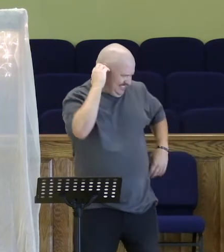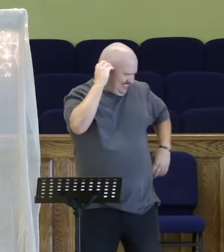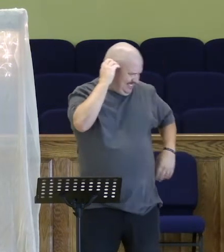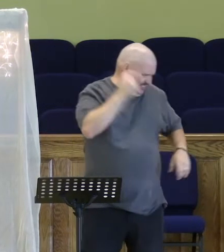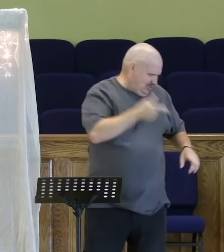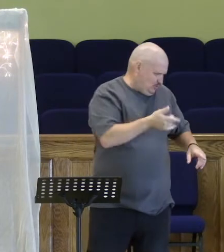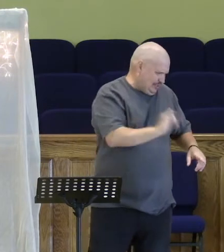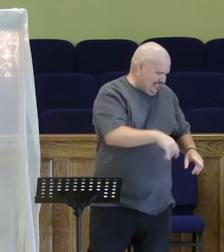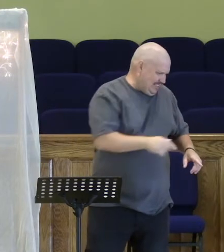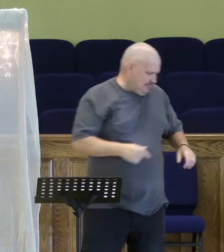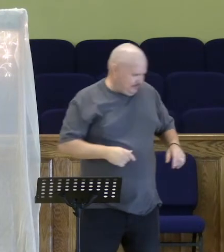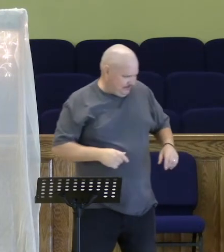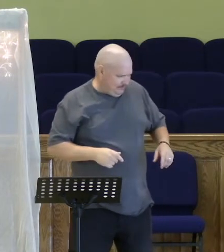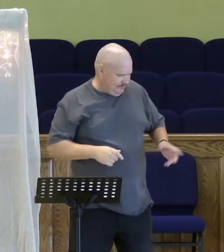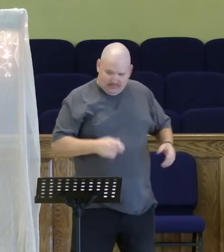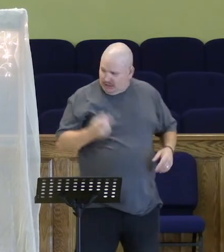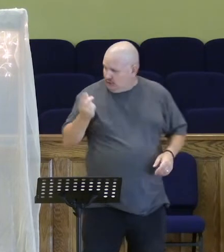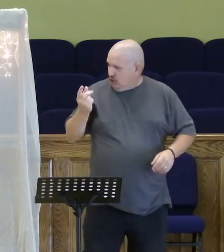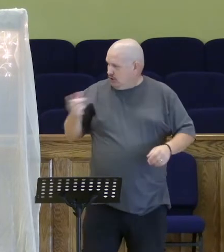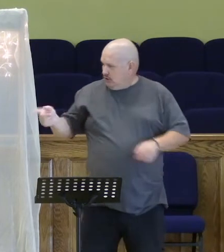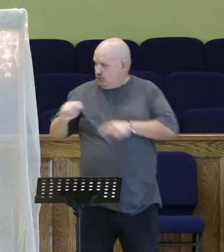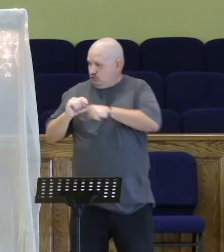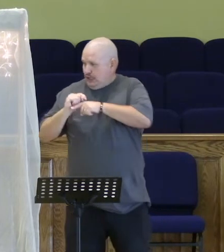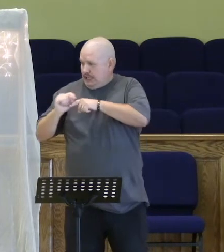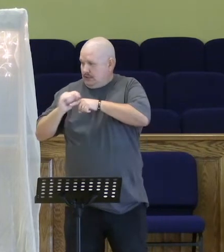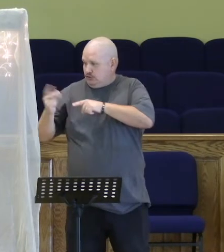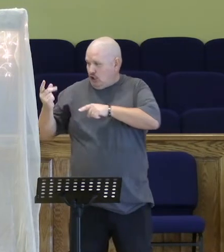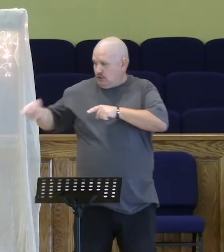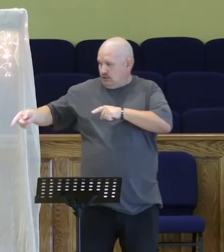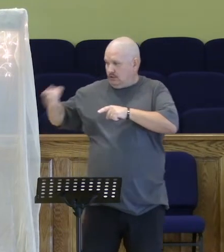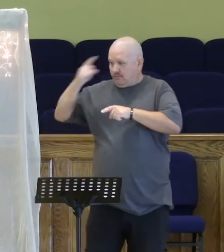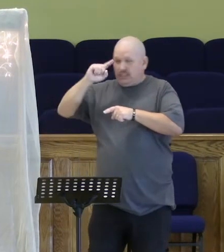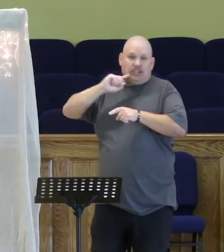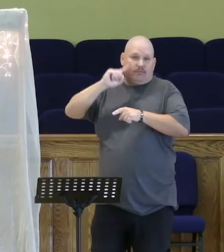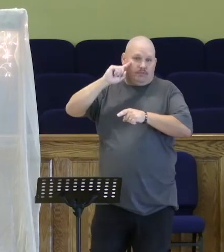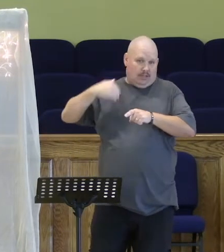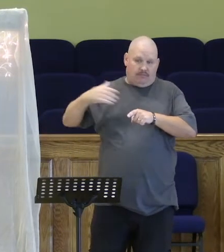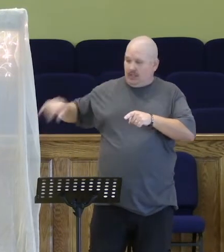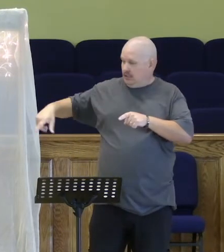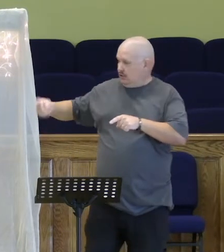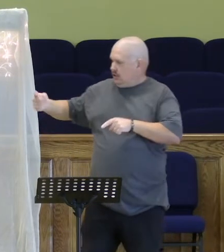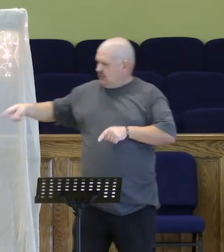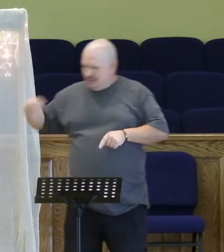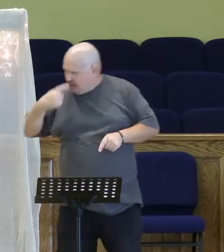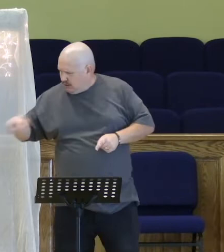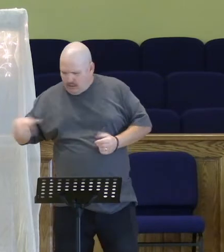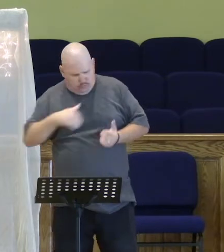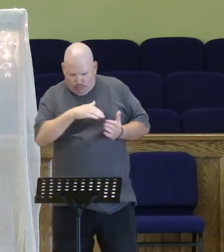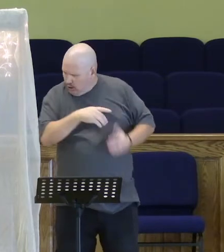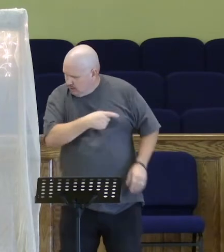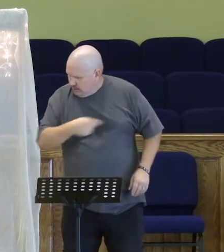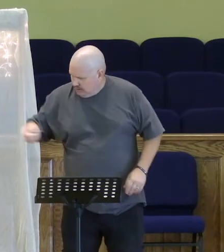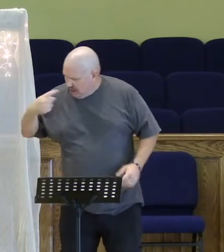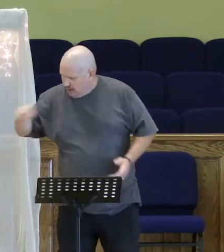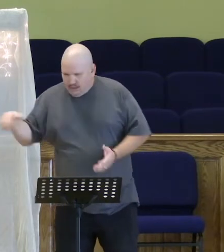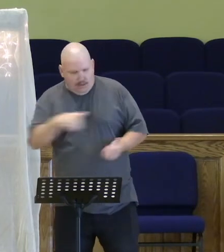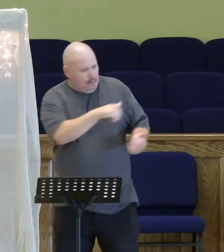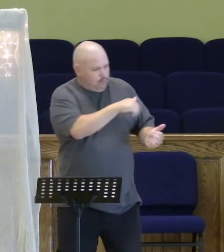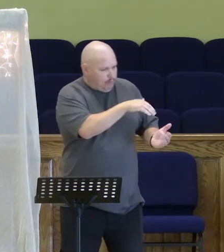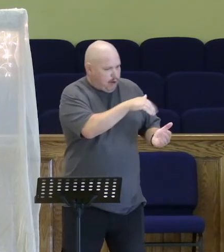thing. What's that? What is that thing that looks like a speaker? What is that? Okay, I have a, you know, they have seeing eye dogs. I have a hearing trained dog.